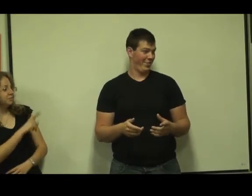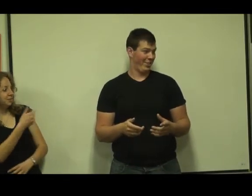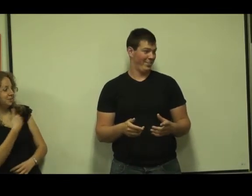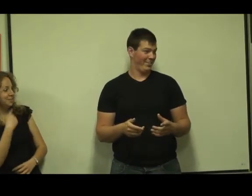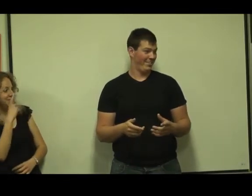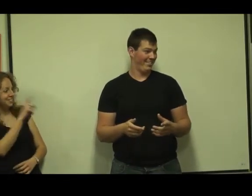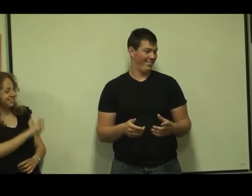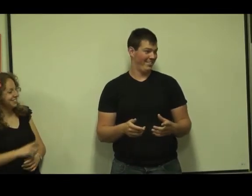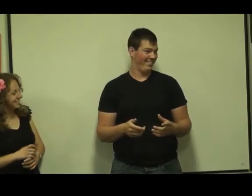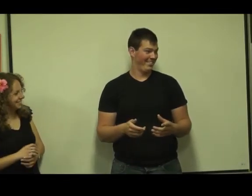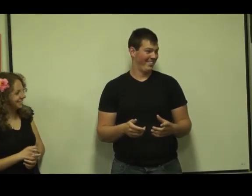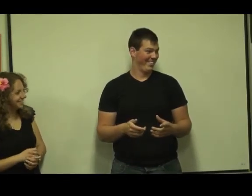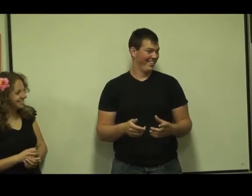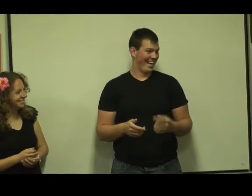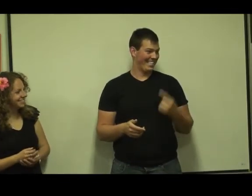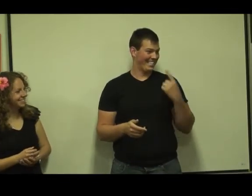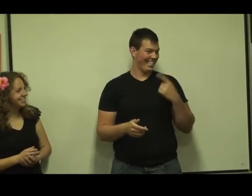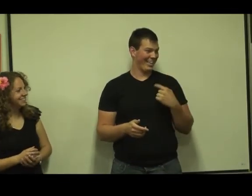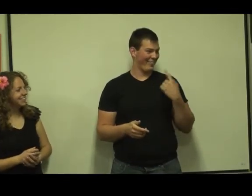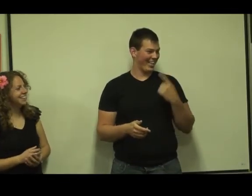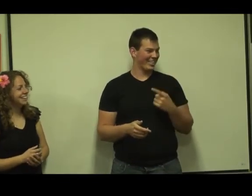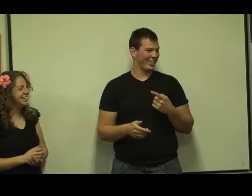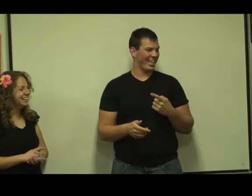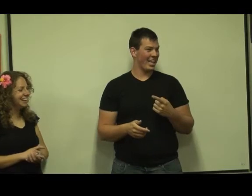One? I can eat your face.